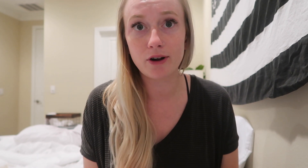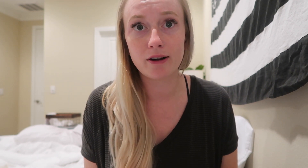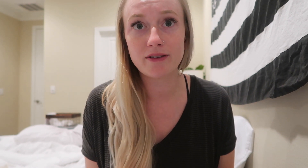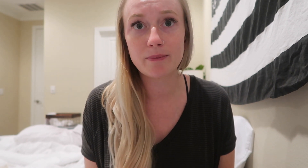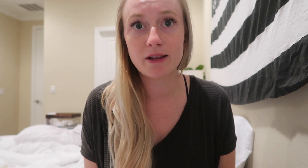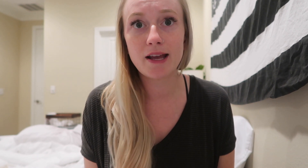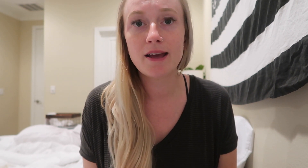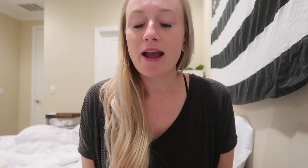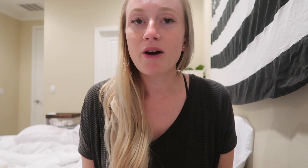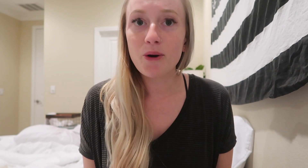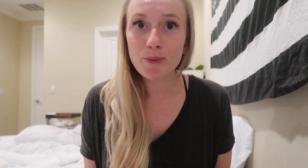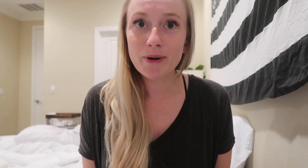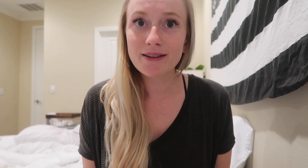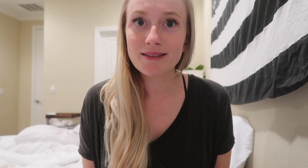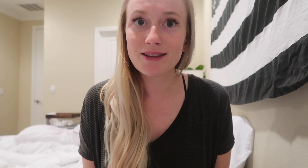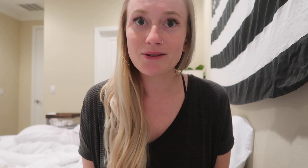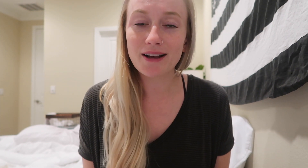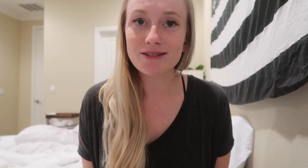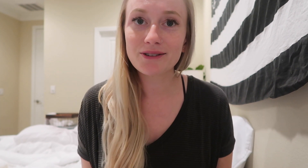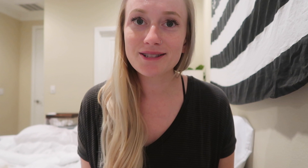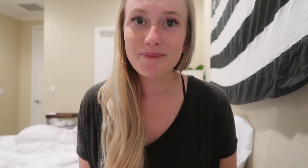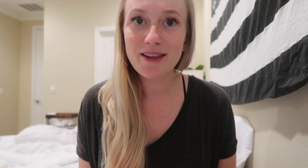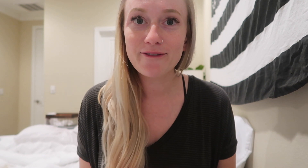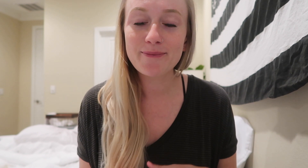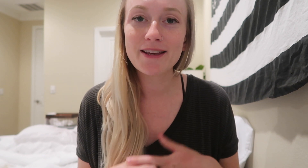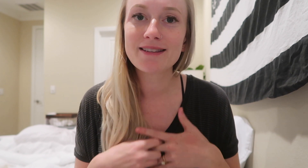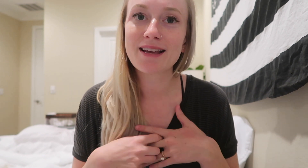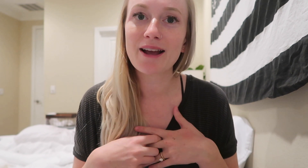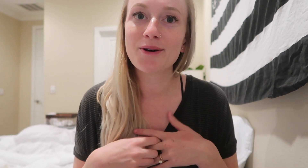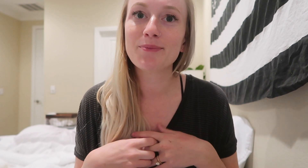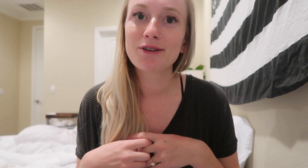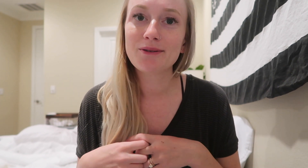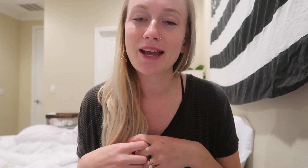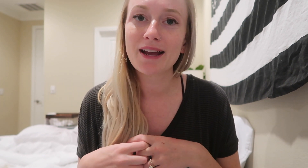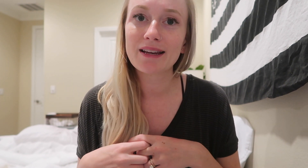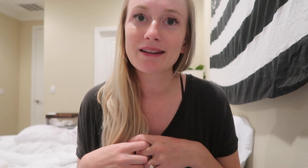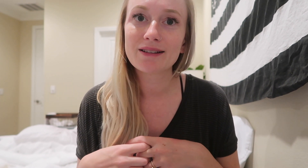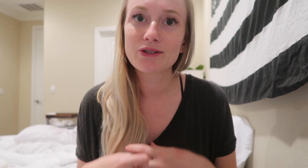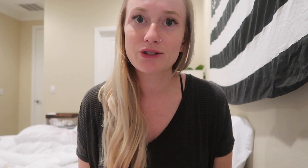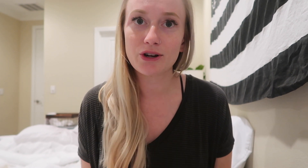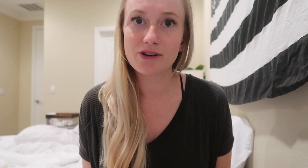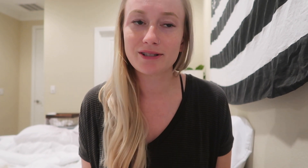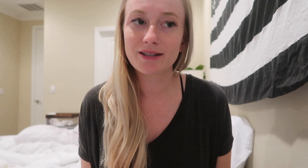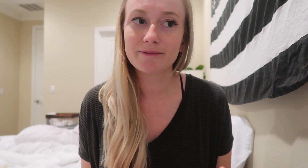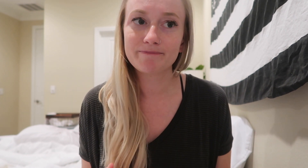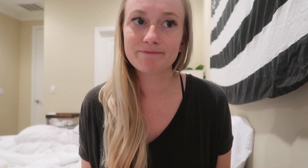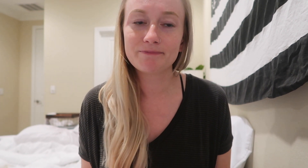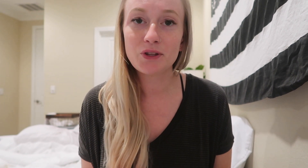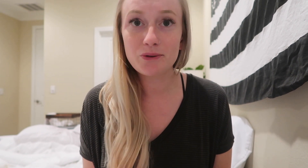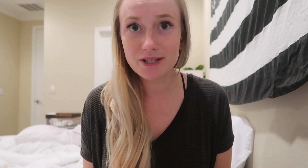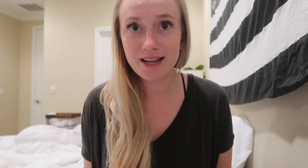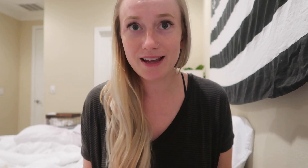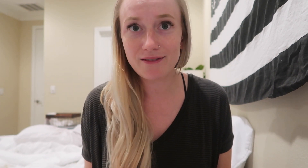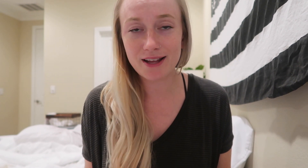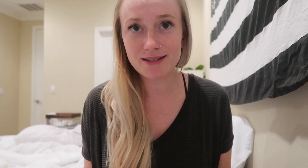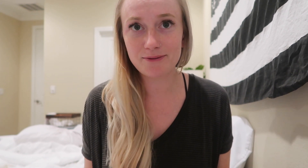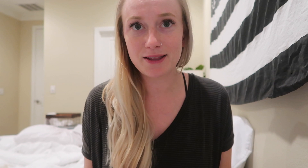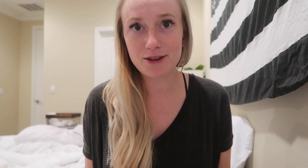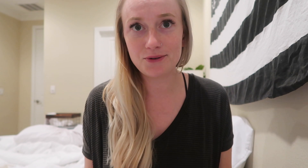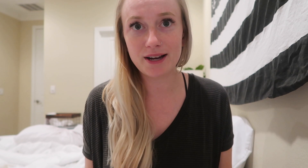our family. I hope that you guys learned something from this. I hope you can start using it if that's something that you guys